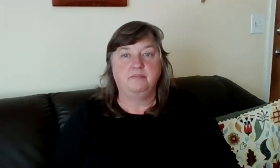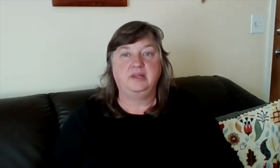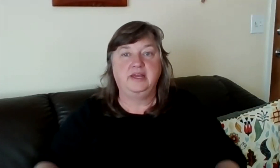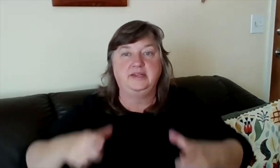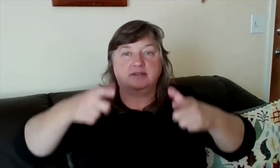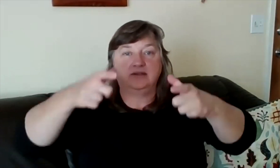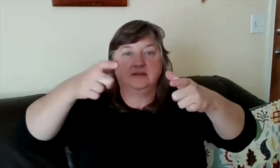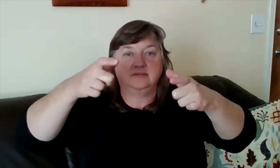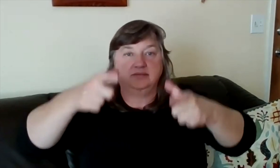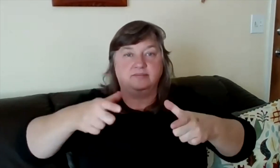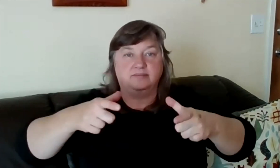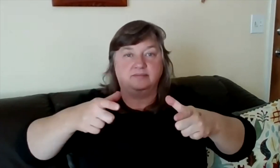plate,